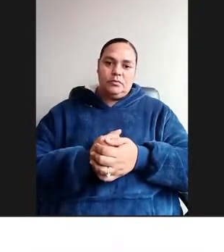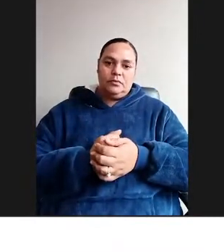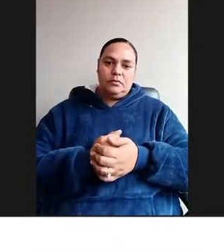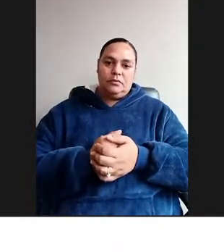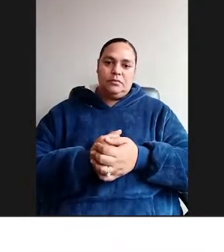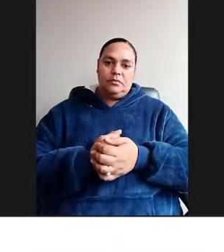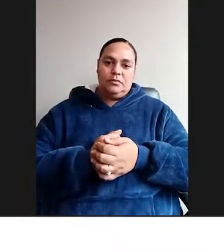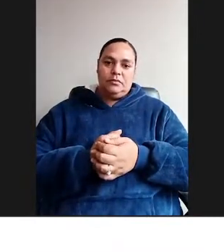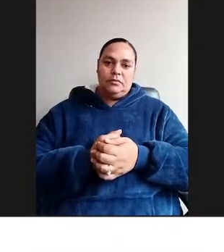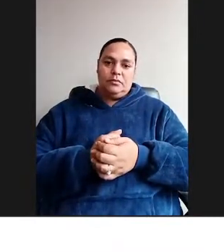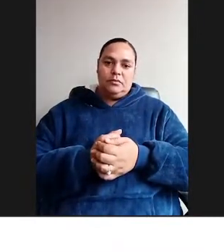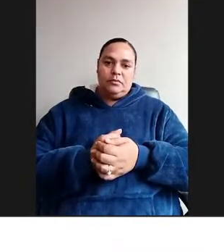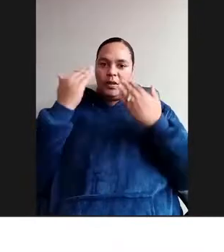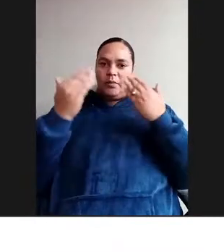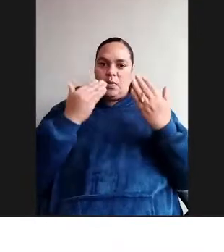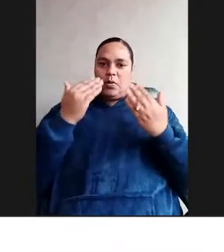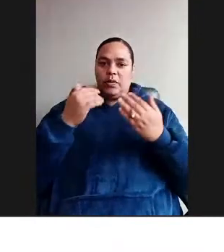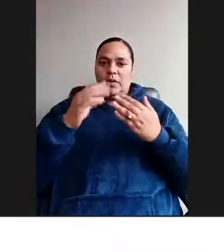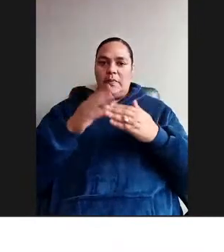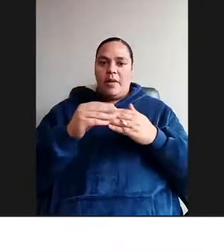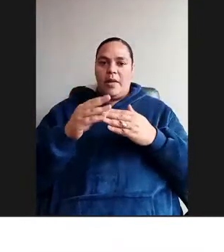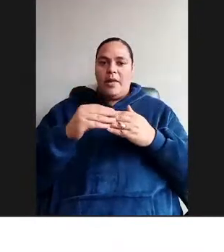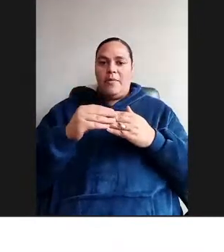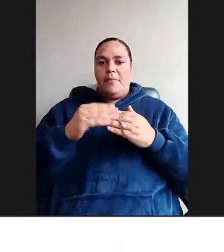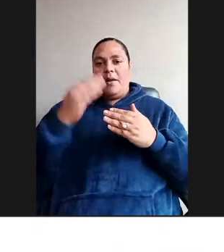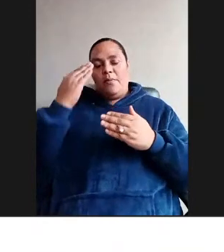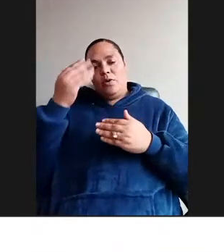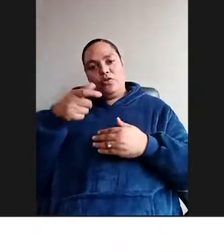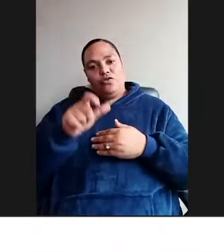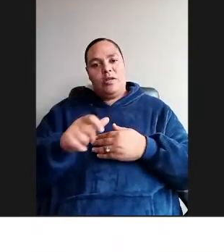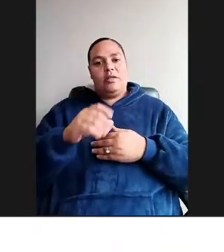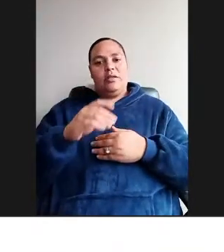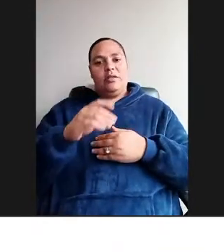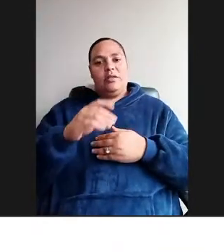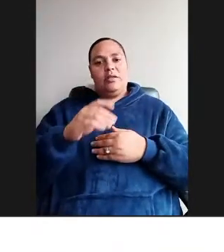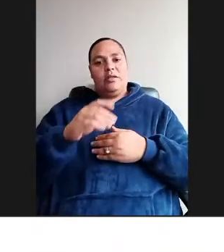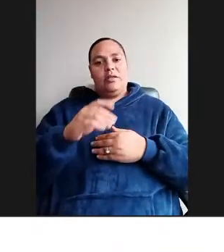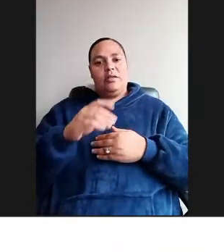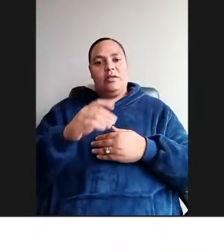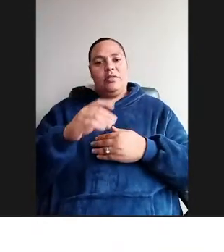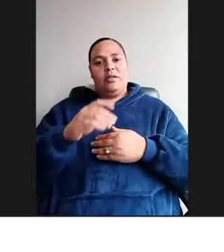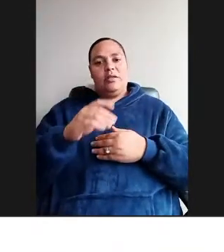Good morning, our members. Good morning, Chair. Charles Doman, Sergeant at Arms.